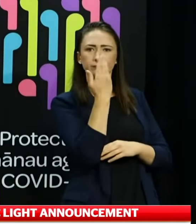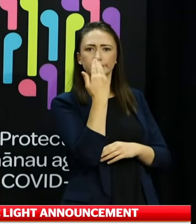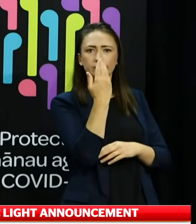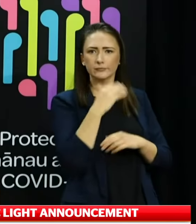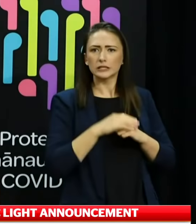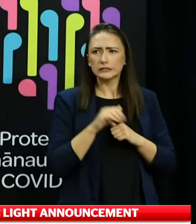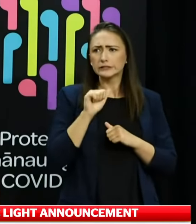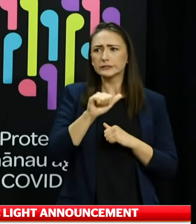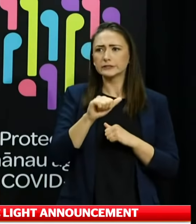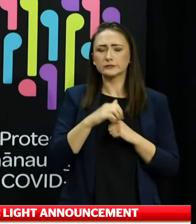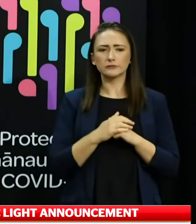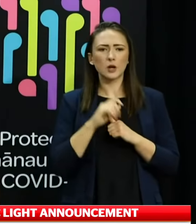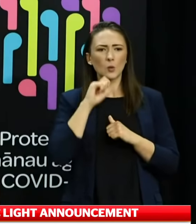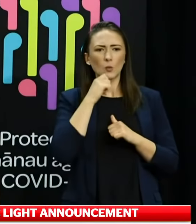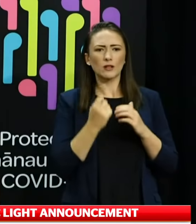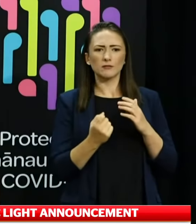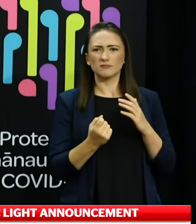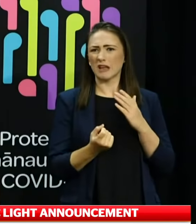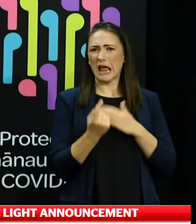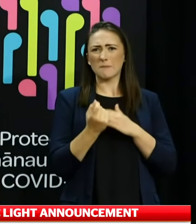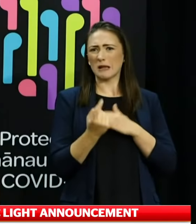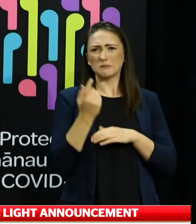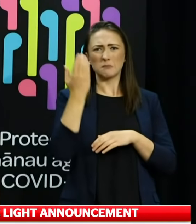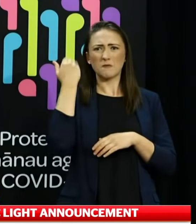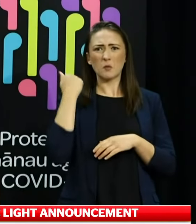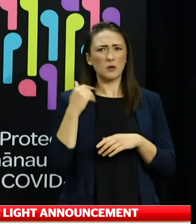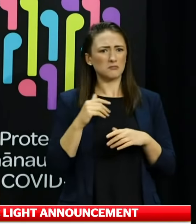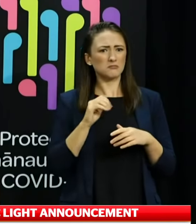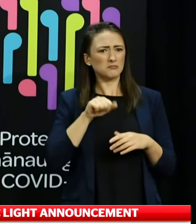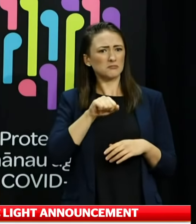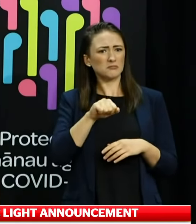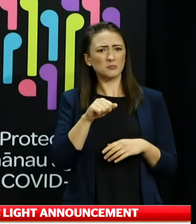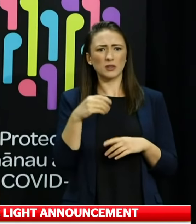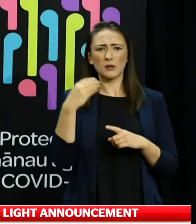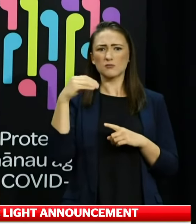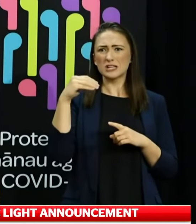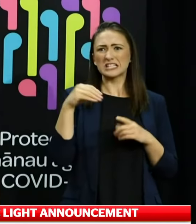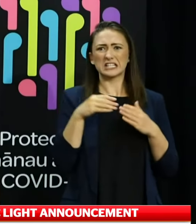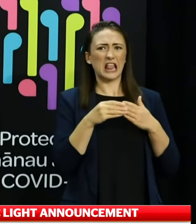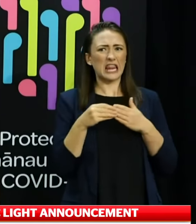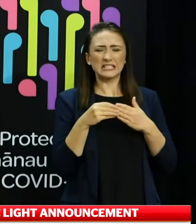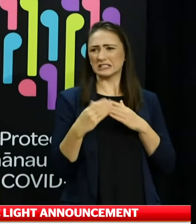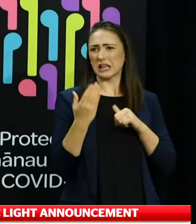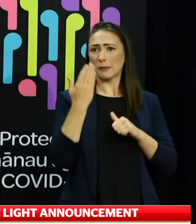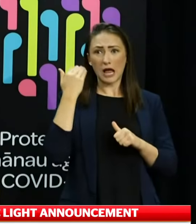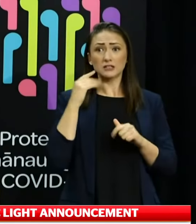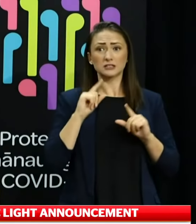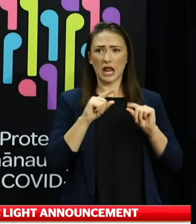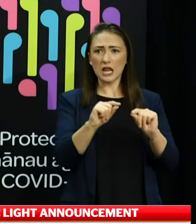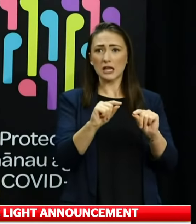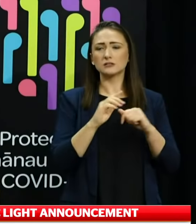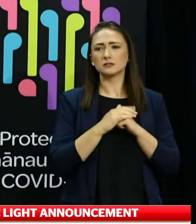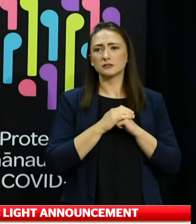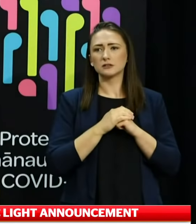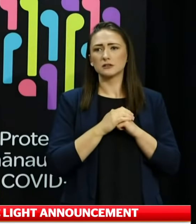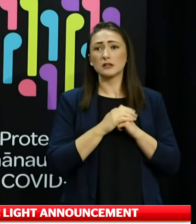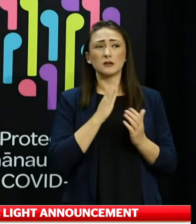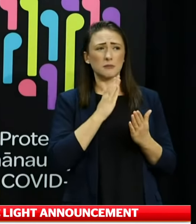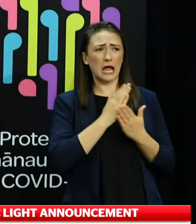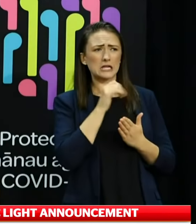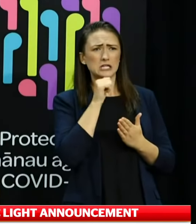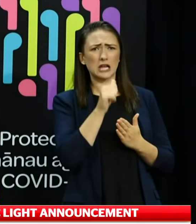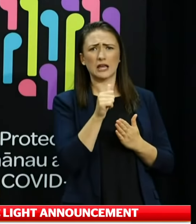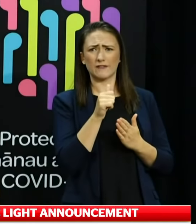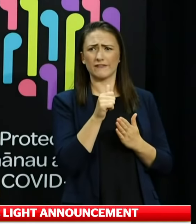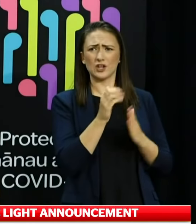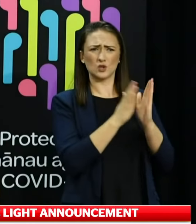think, you know, that would be available as an option. But I think issuing a formal invitation by a motion in Parliament without